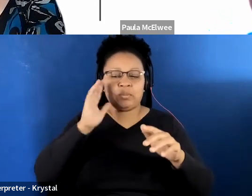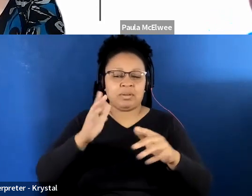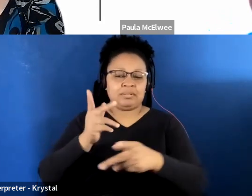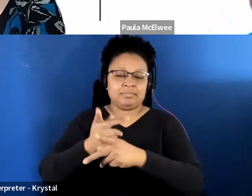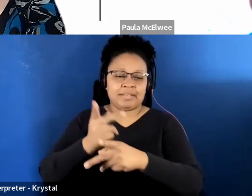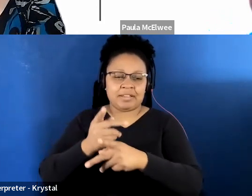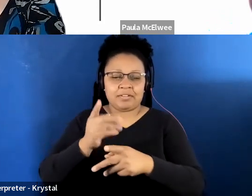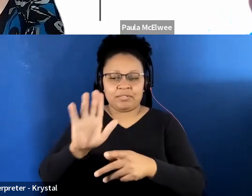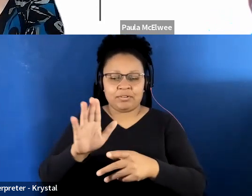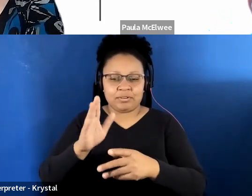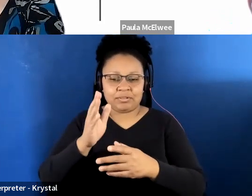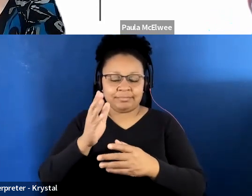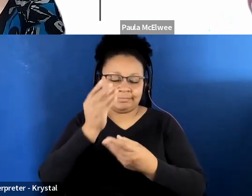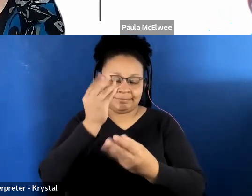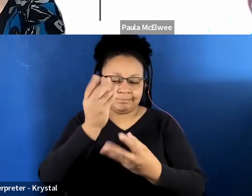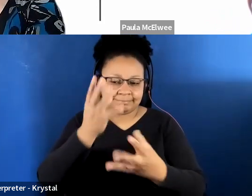Sounds like a plan.